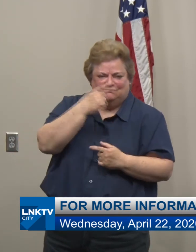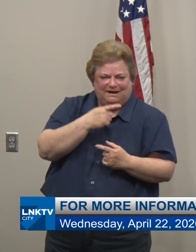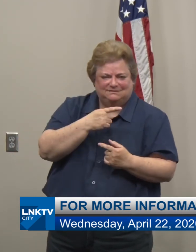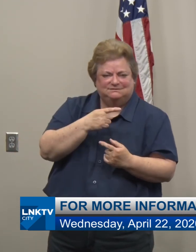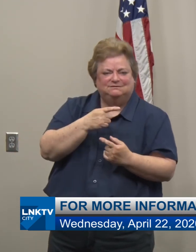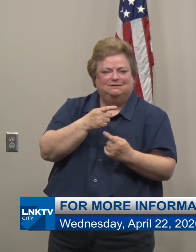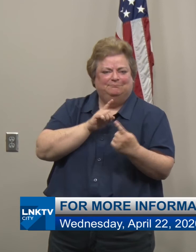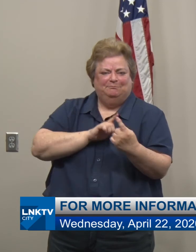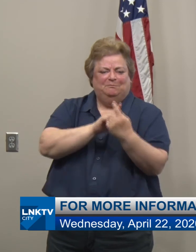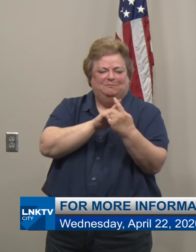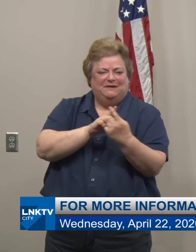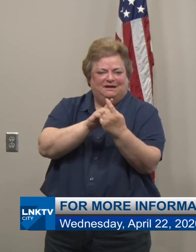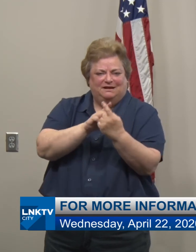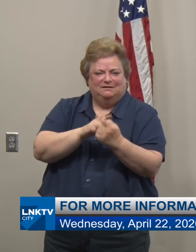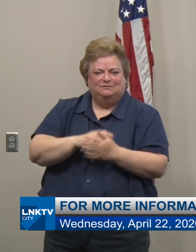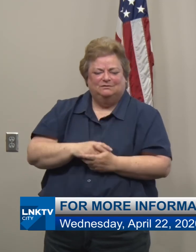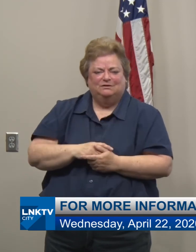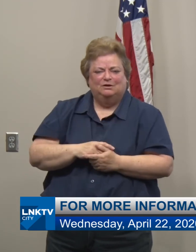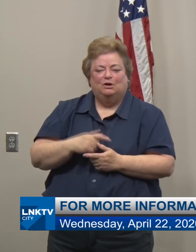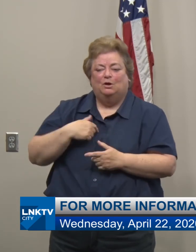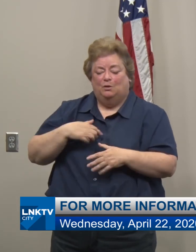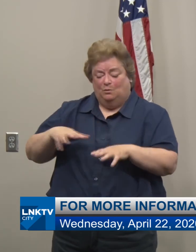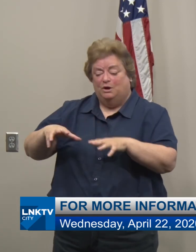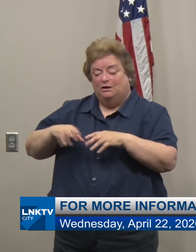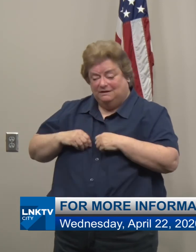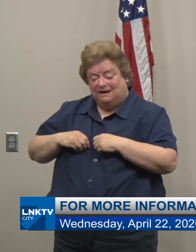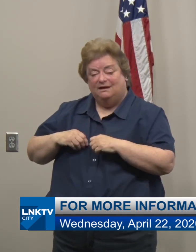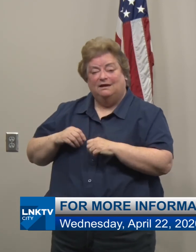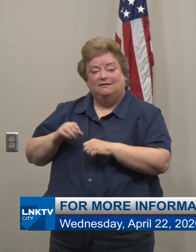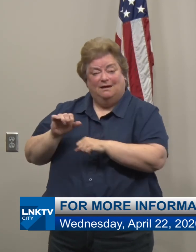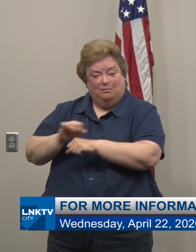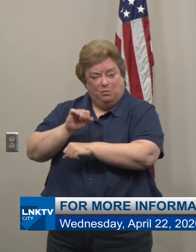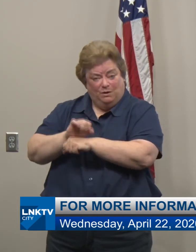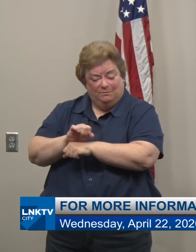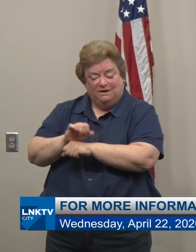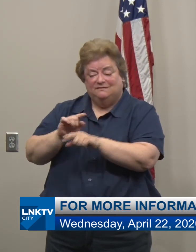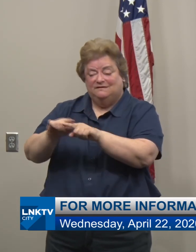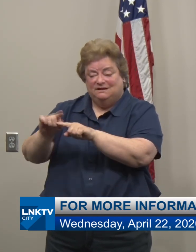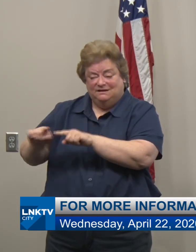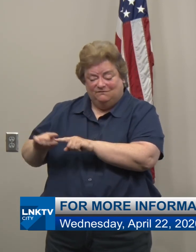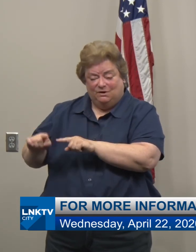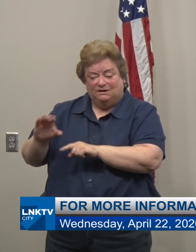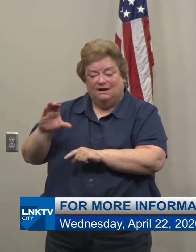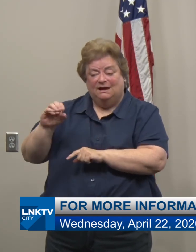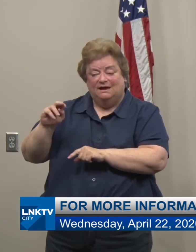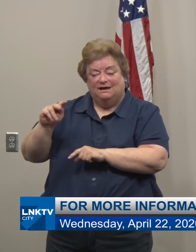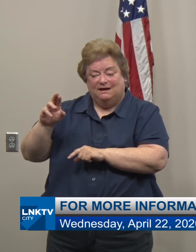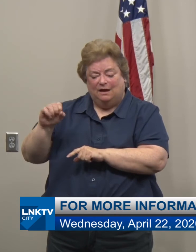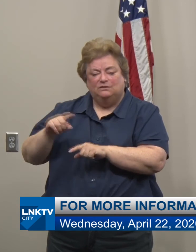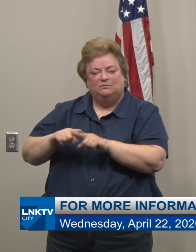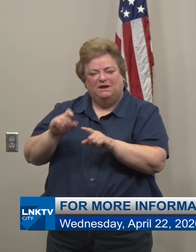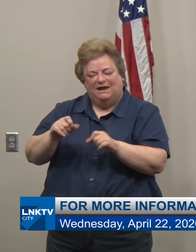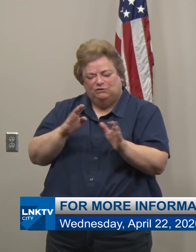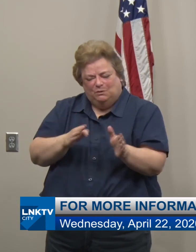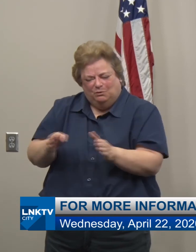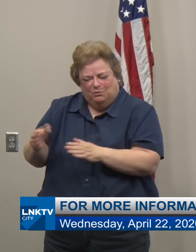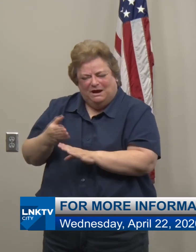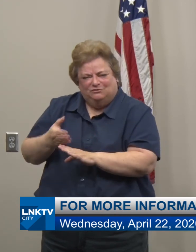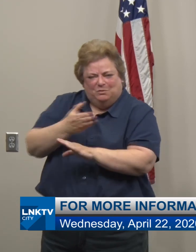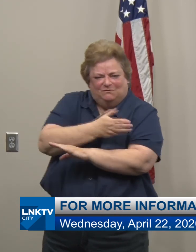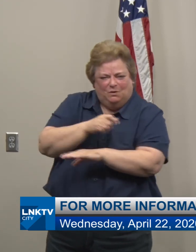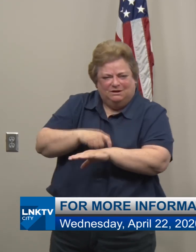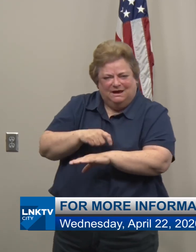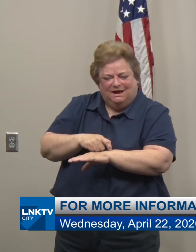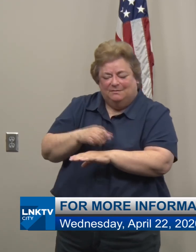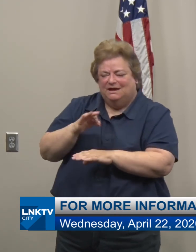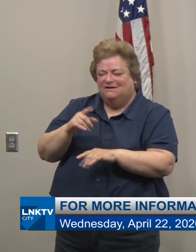said, we are taking appointments at our different service counters. They just have to be arranged in advance. If people can't access